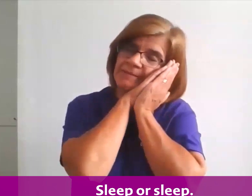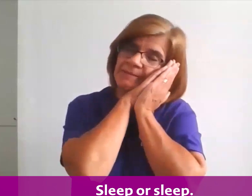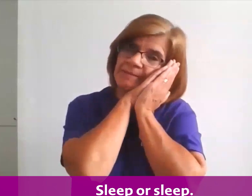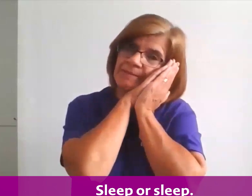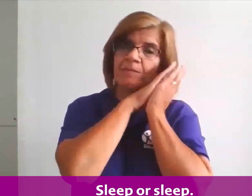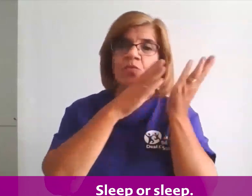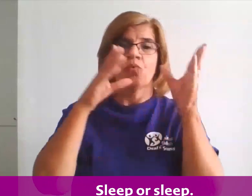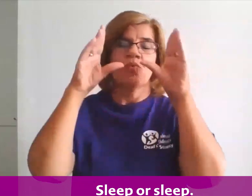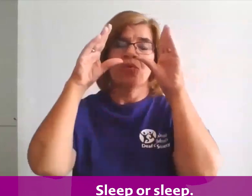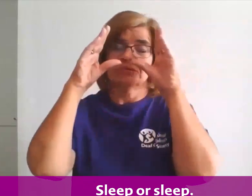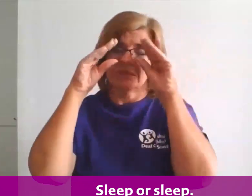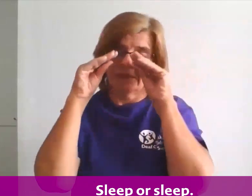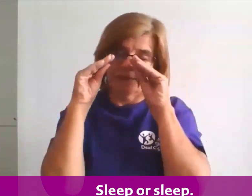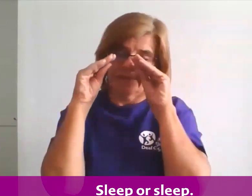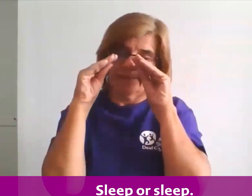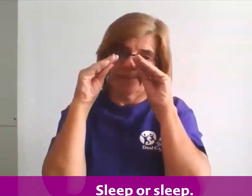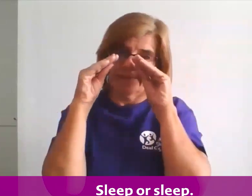Sleep or sleep.